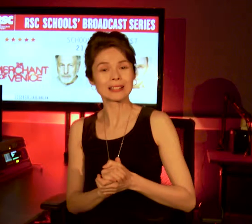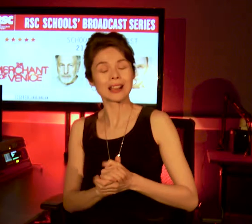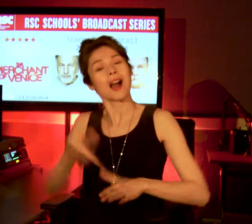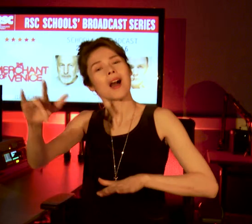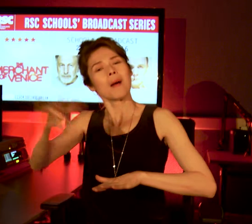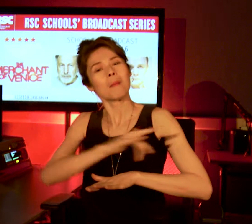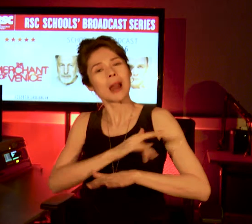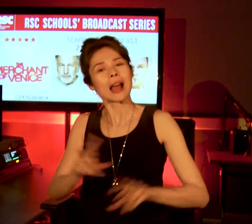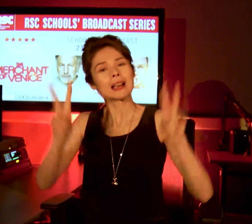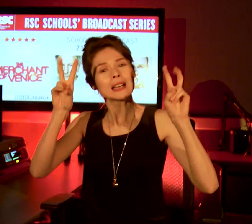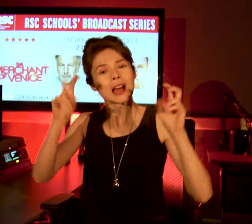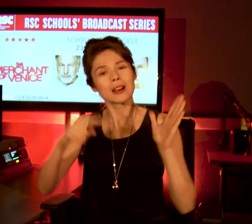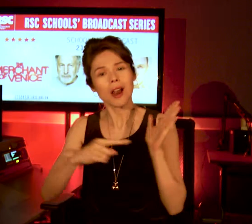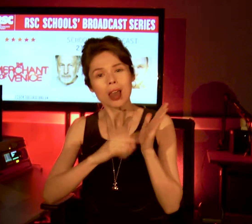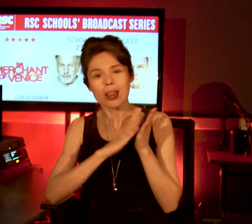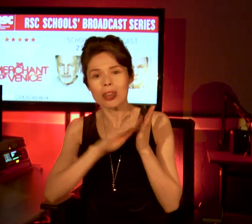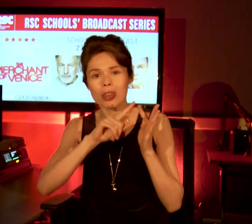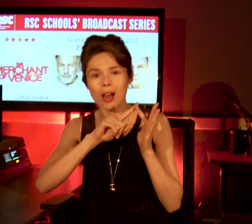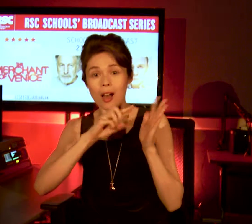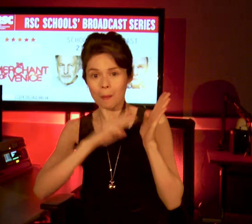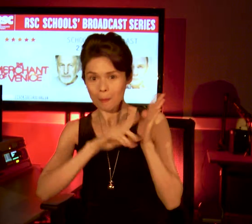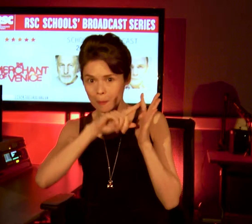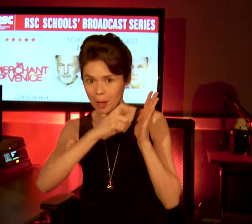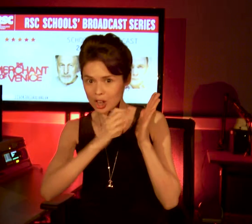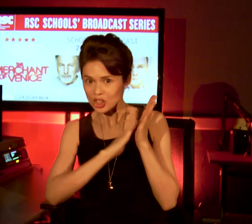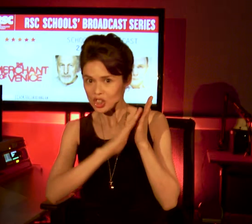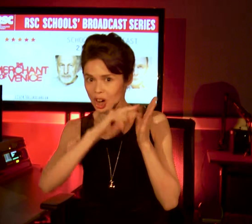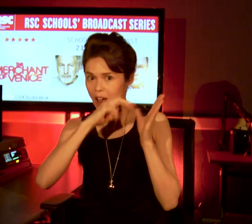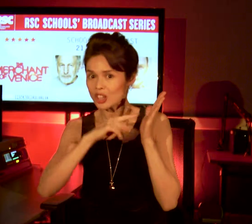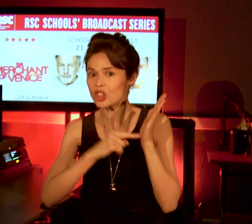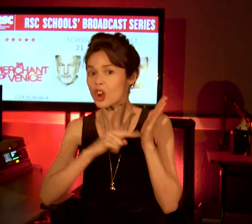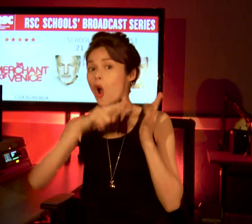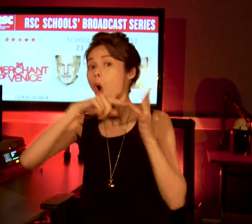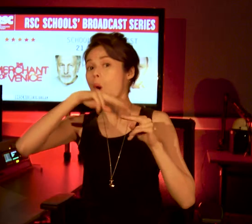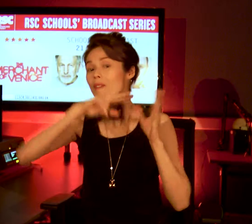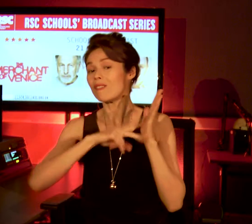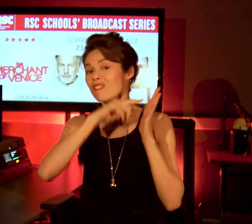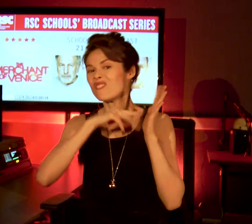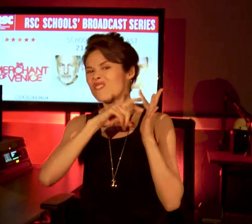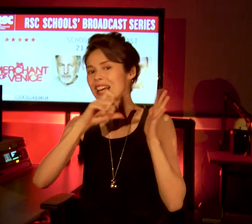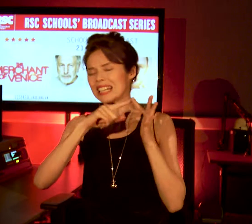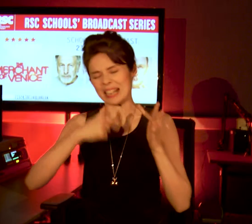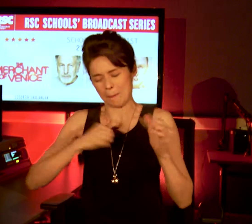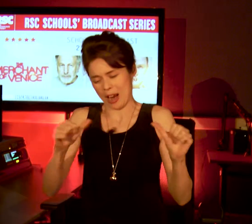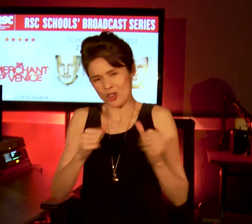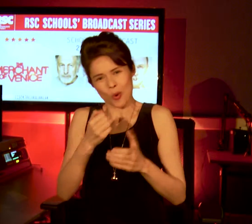Shakespeare Company, and I have interpreted the play The Merchant of Venice.